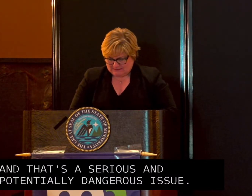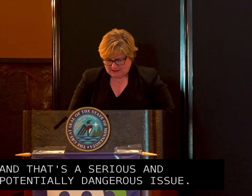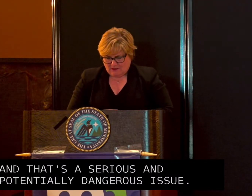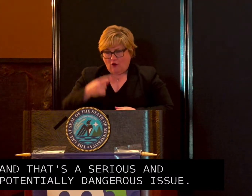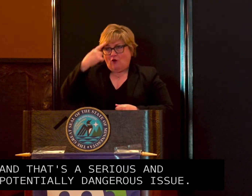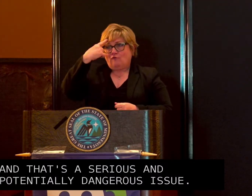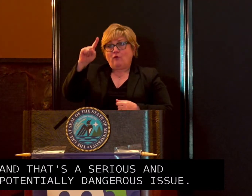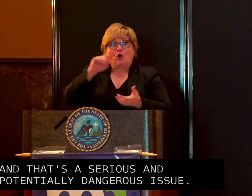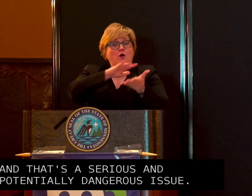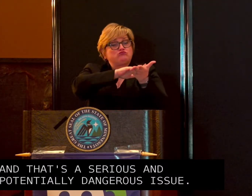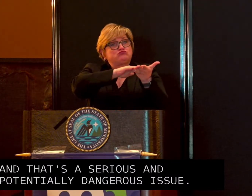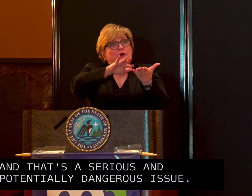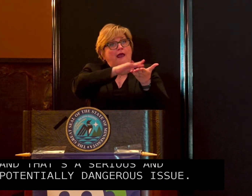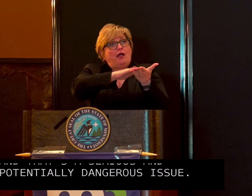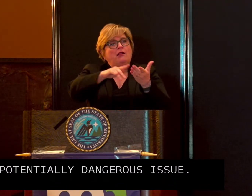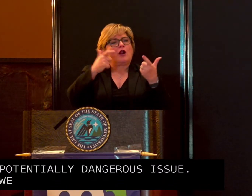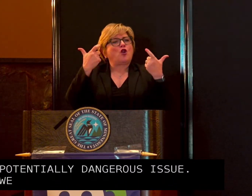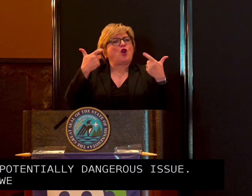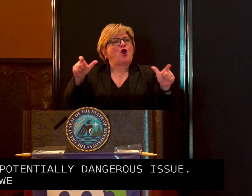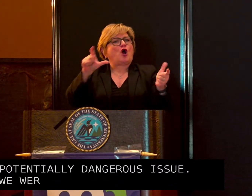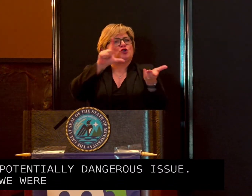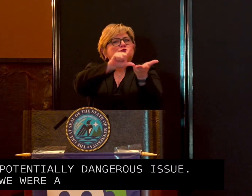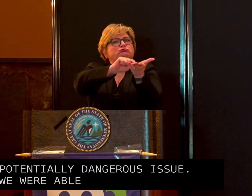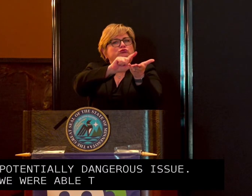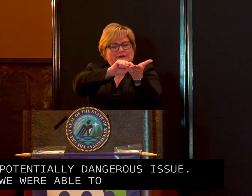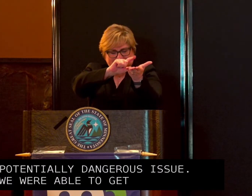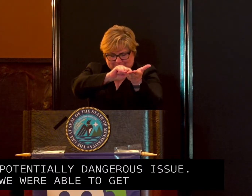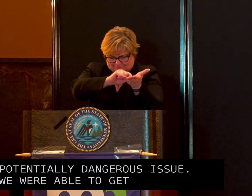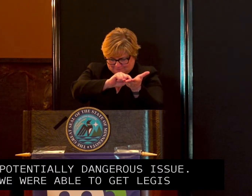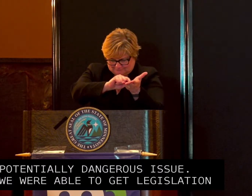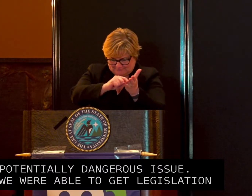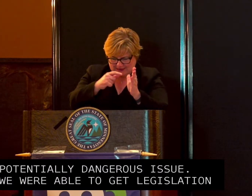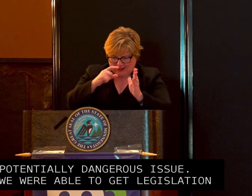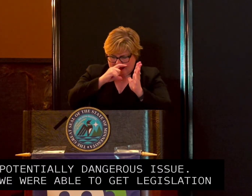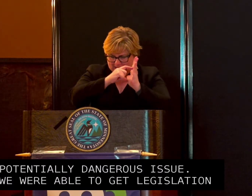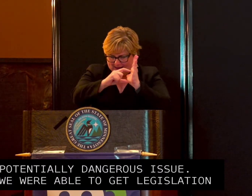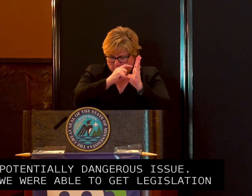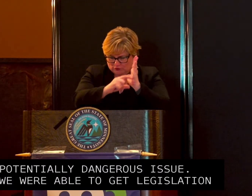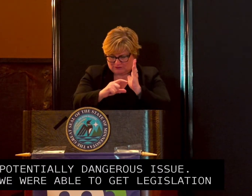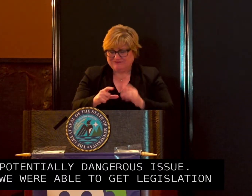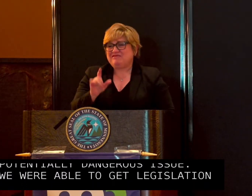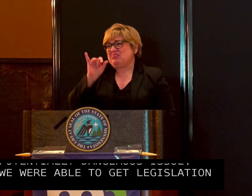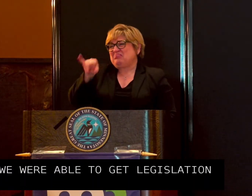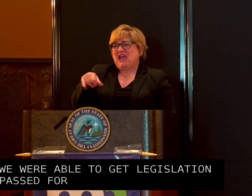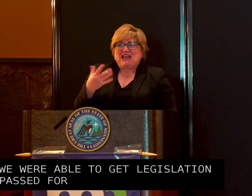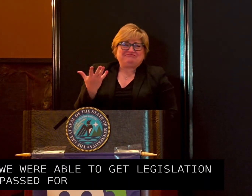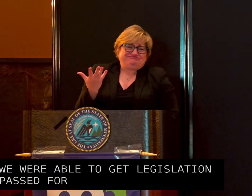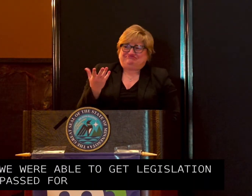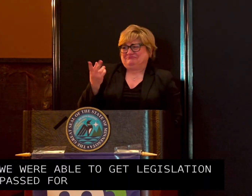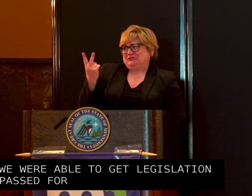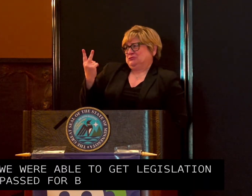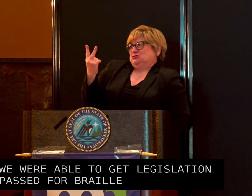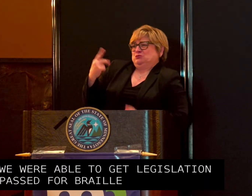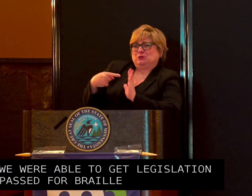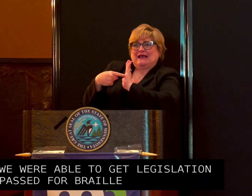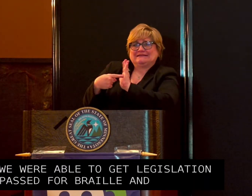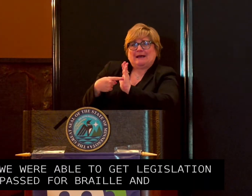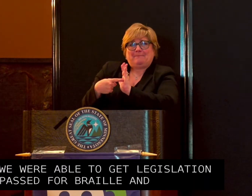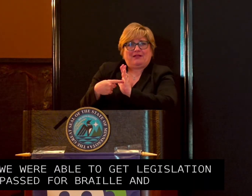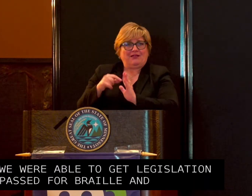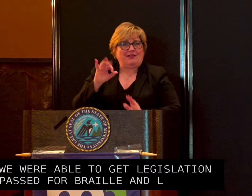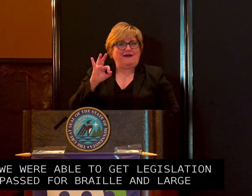We were able to get legislation passed for Braille and large print prescription